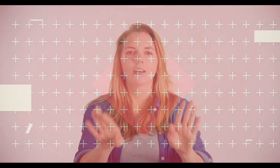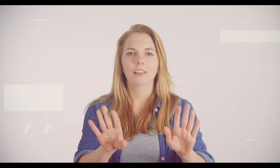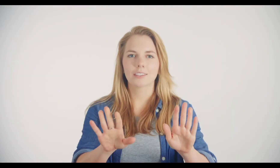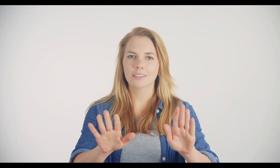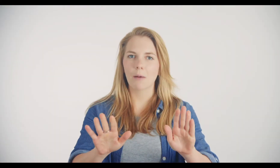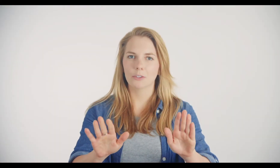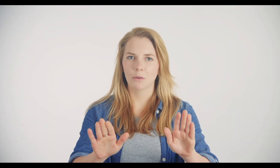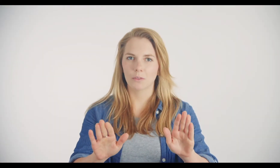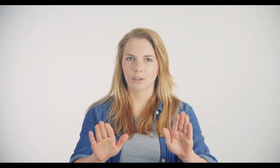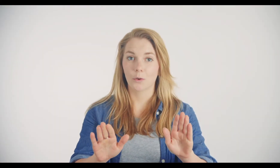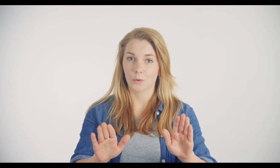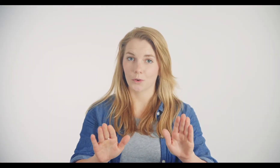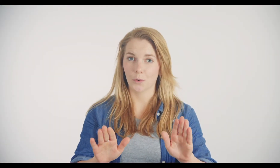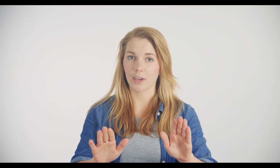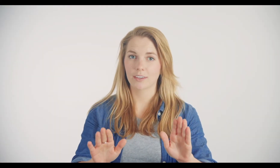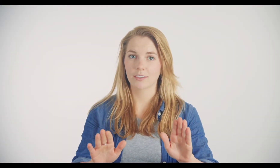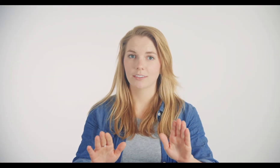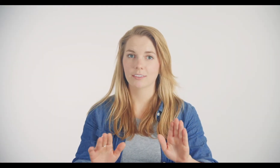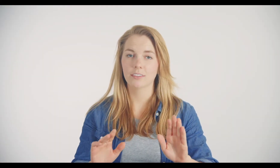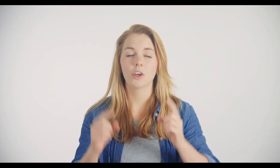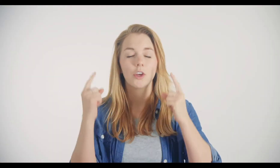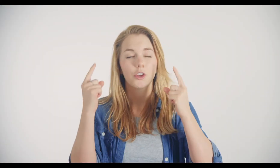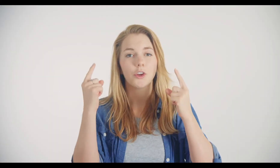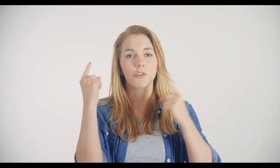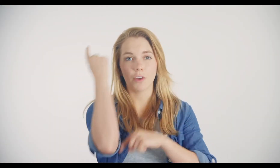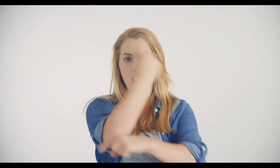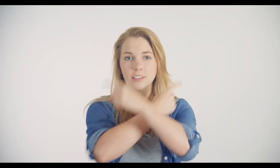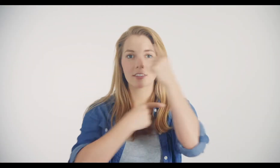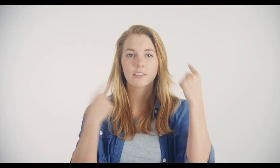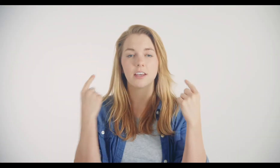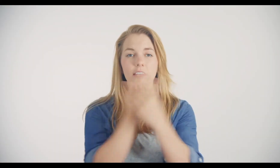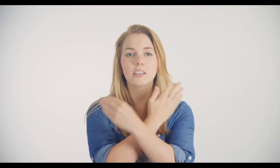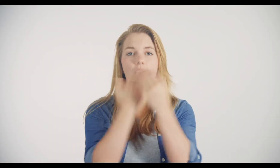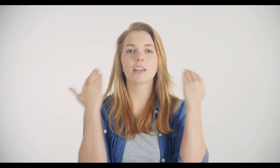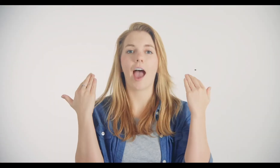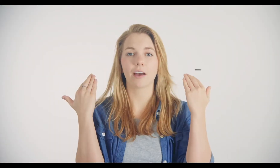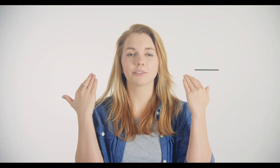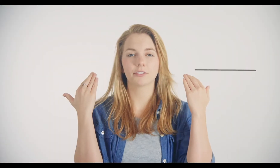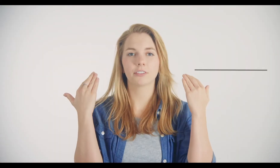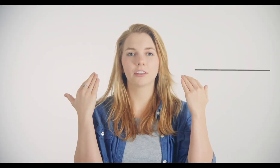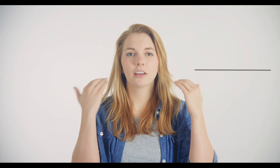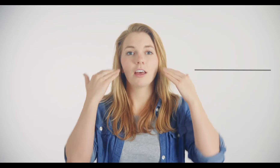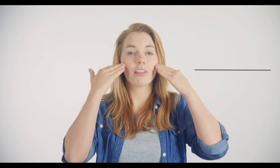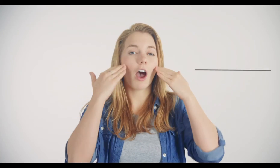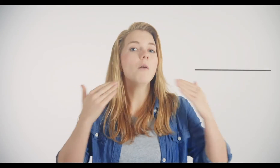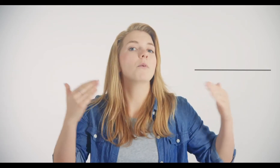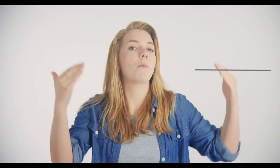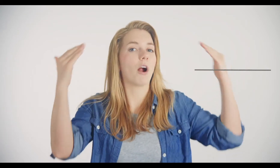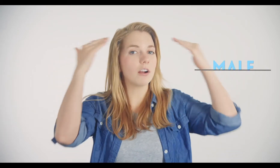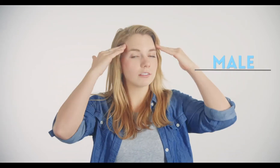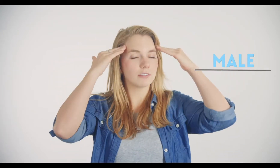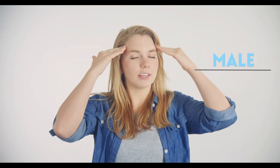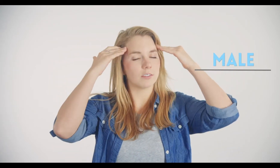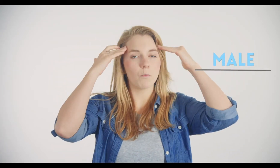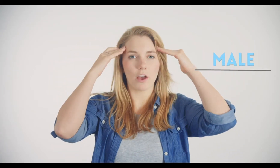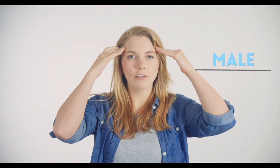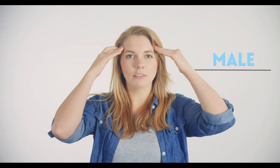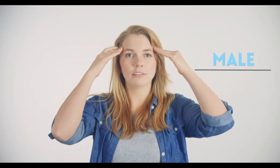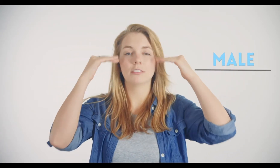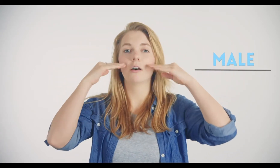Let's establish something real quick. Your face is cut in half. The upper part is male,